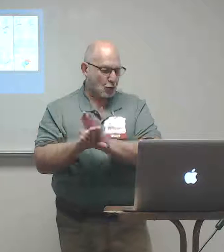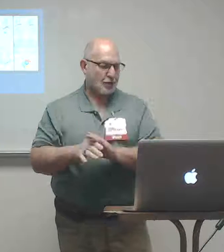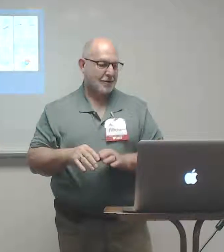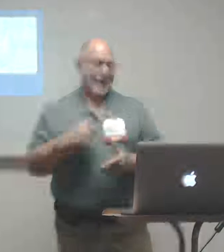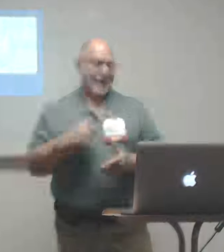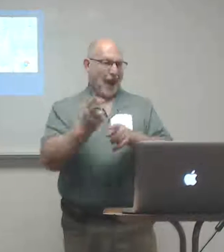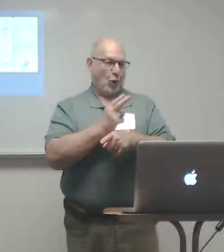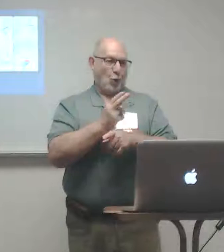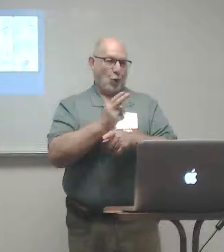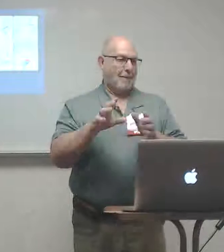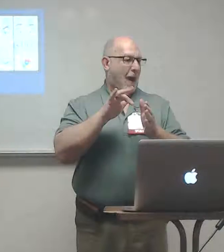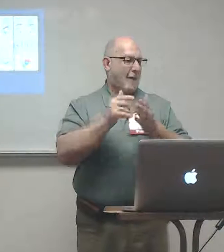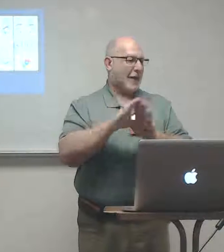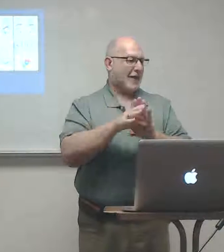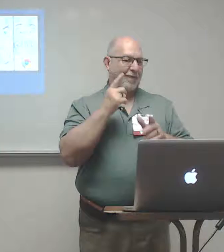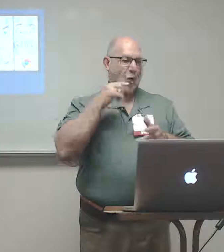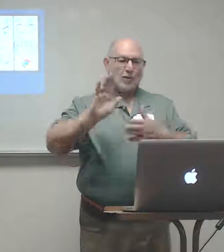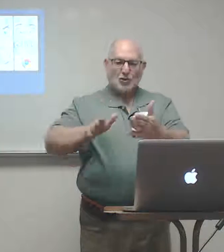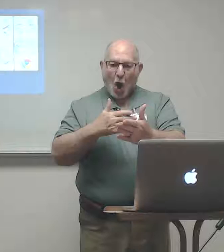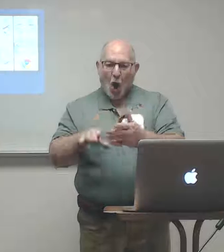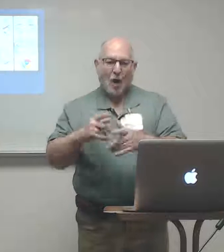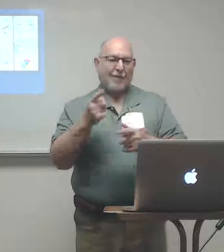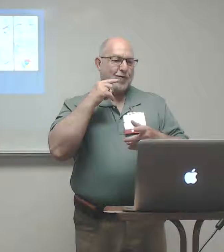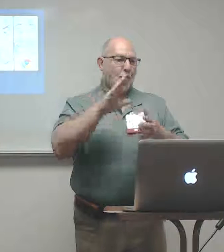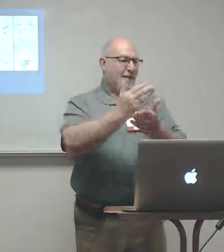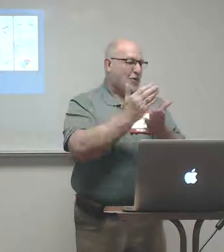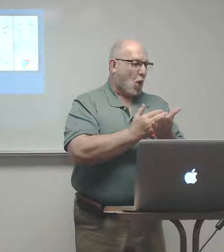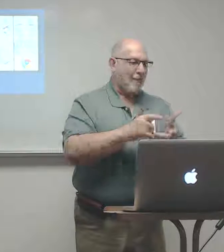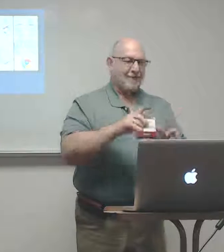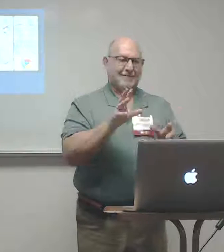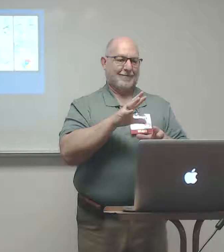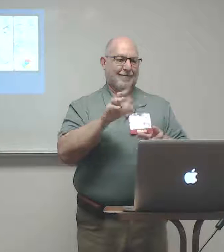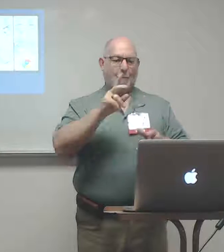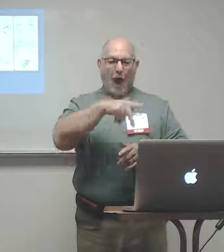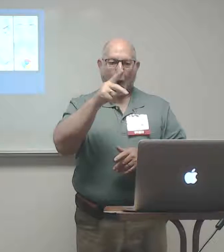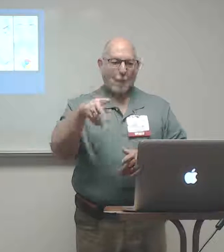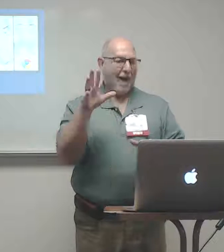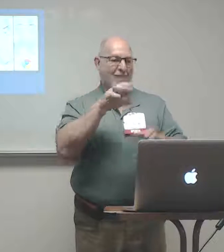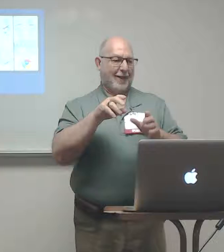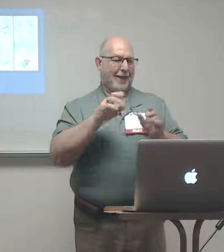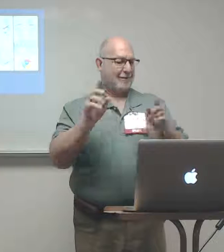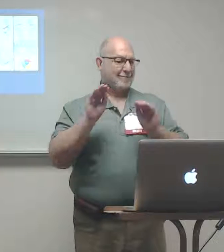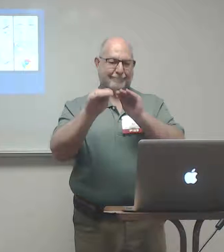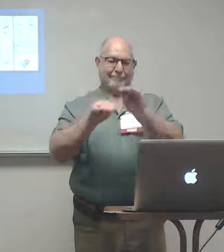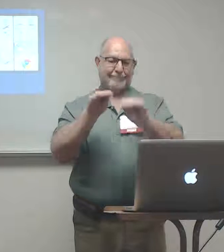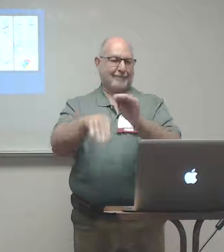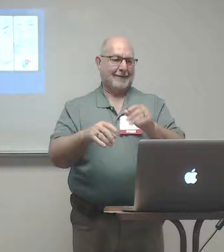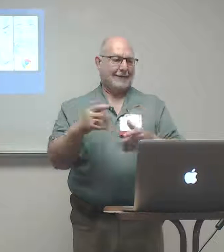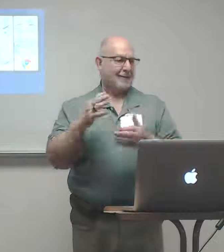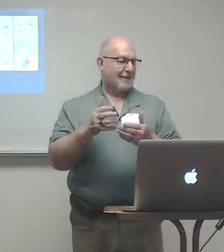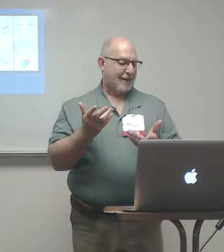pictures. I use Bible picture for my sermon, for PowerPoint. That's